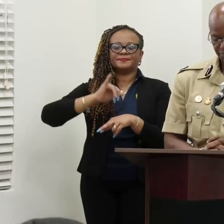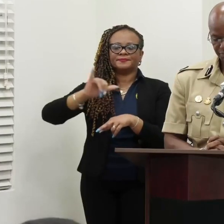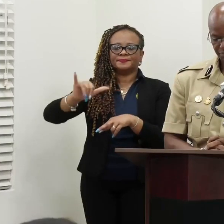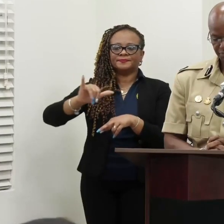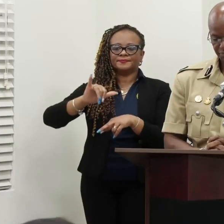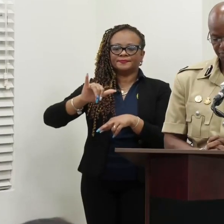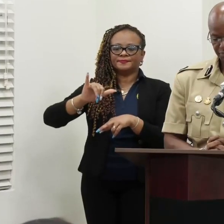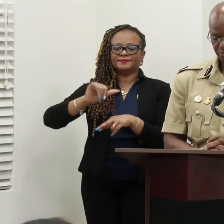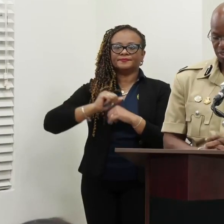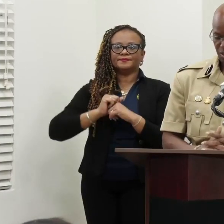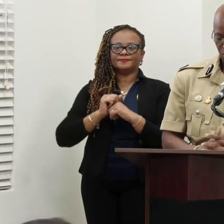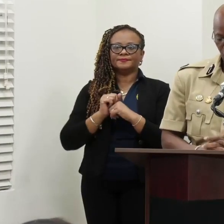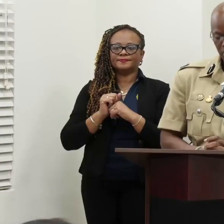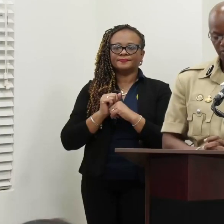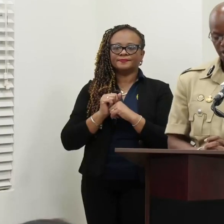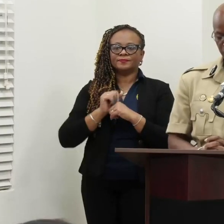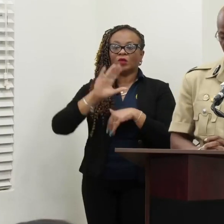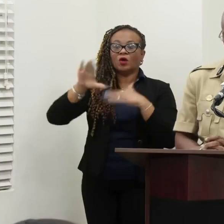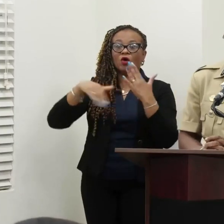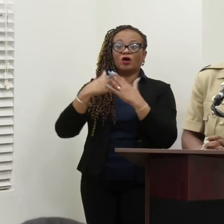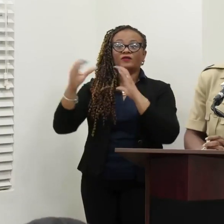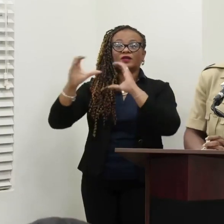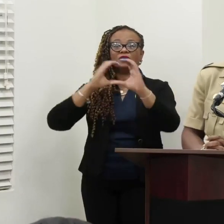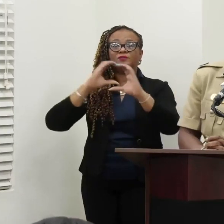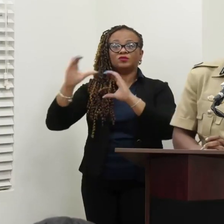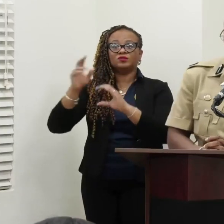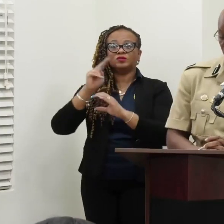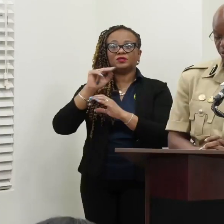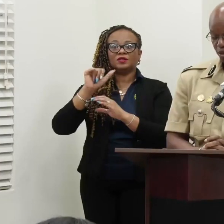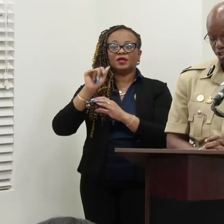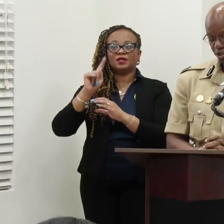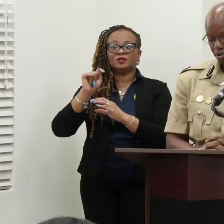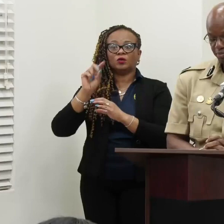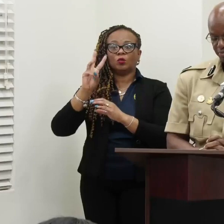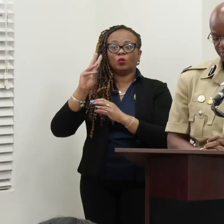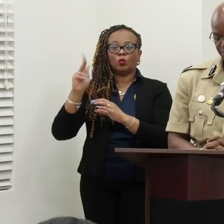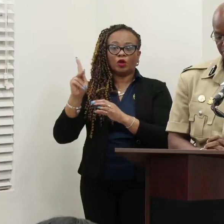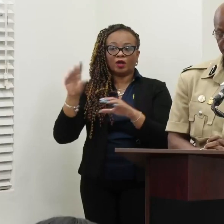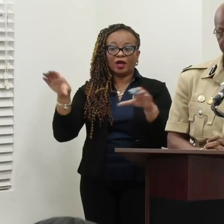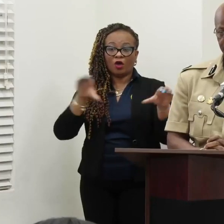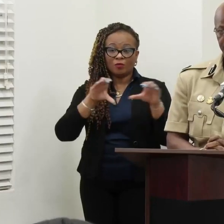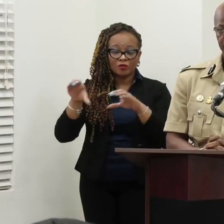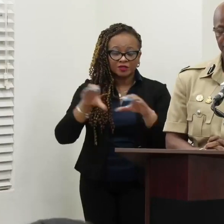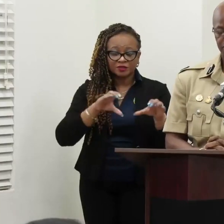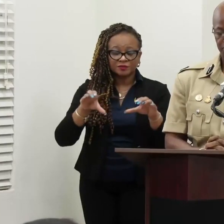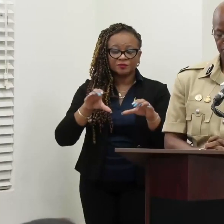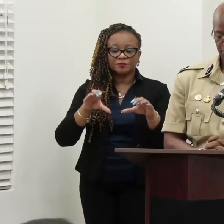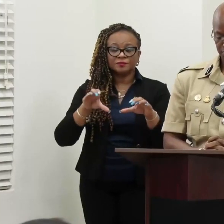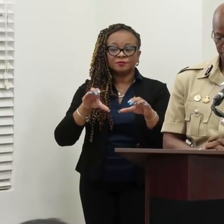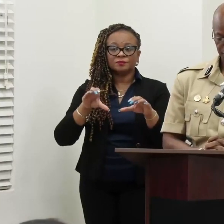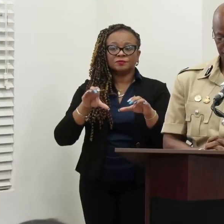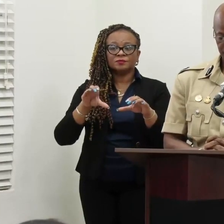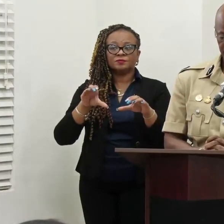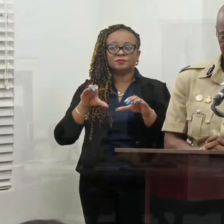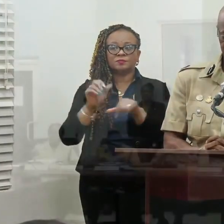même. All of our communication networks are operational. Toute communication qui est